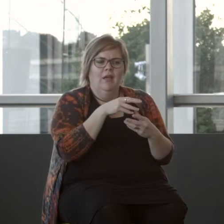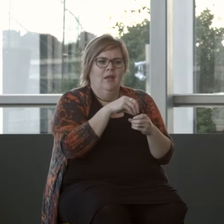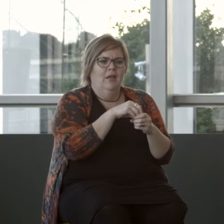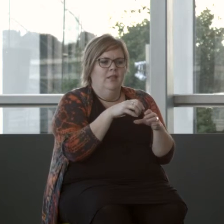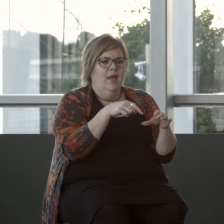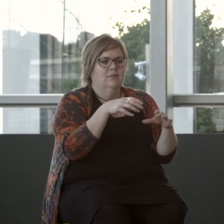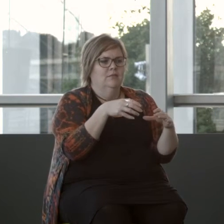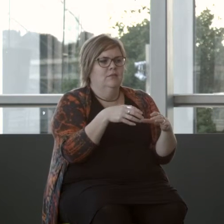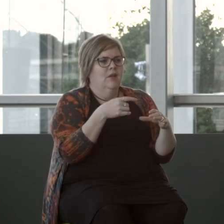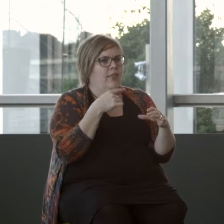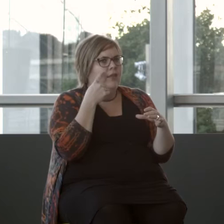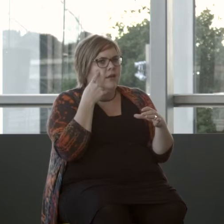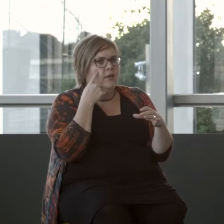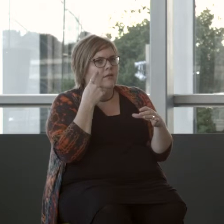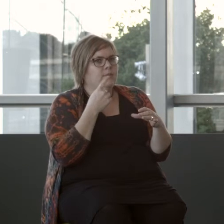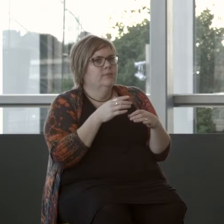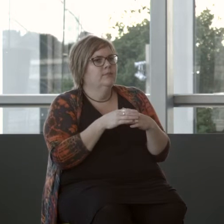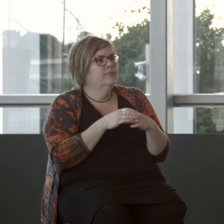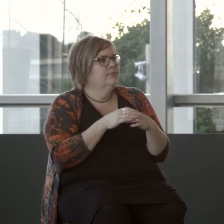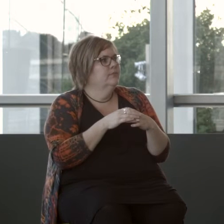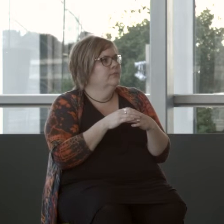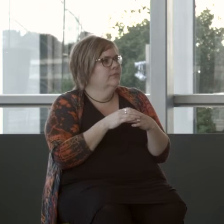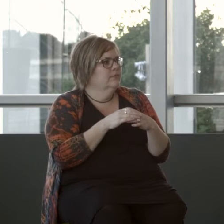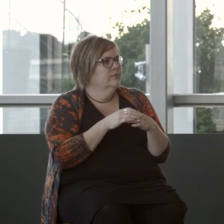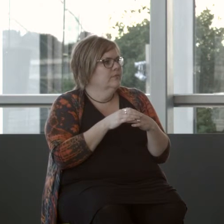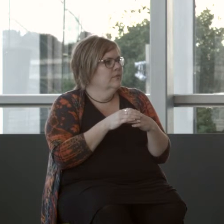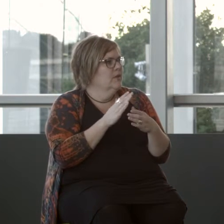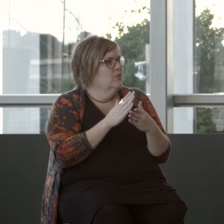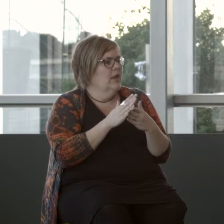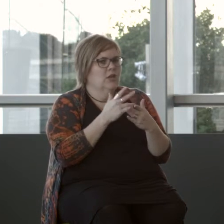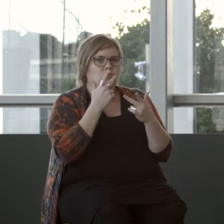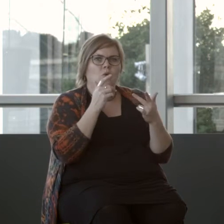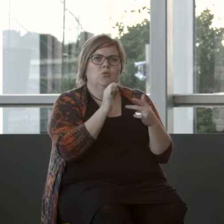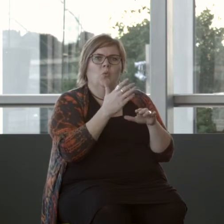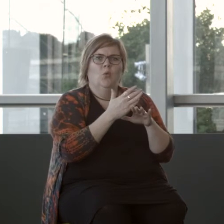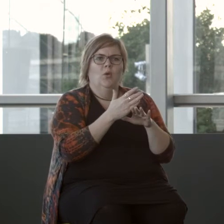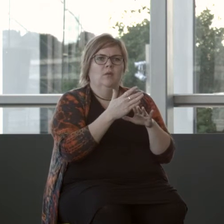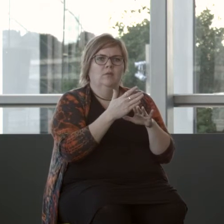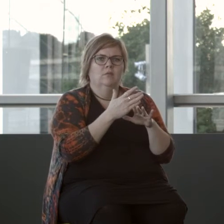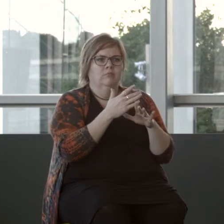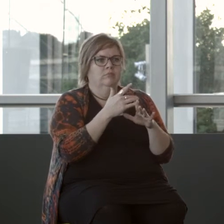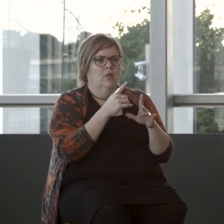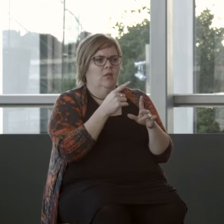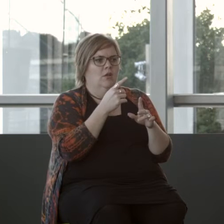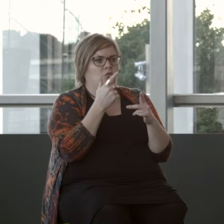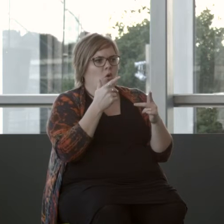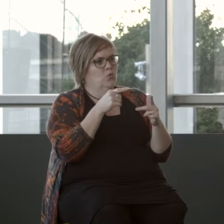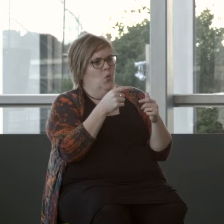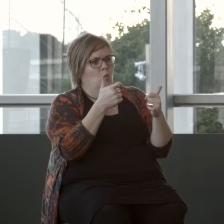I think it's something that qualify your work as an artist. So,